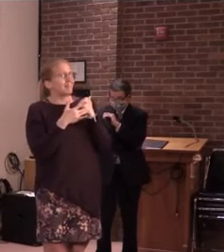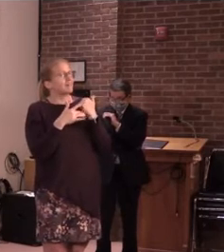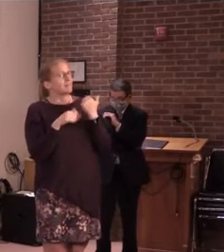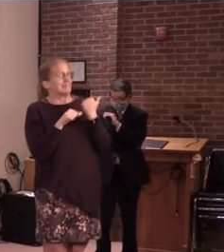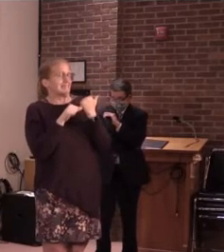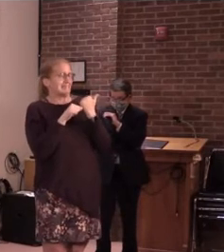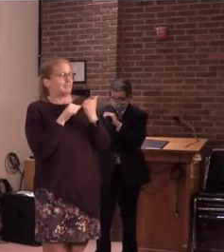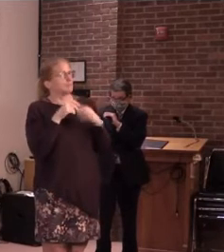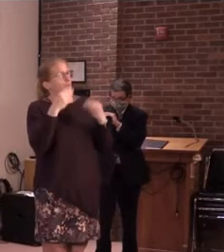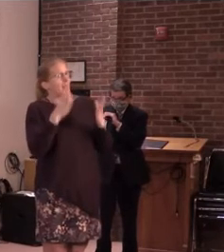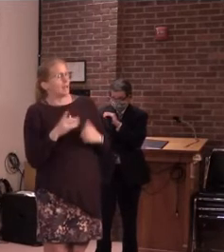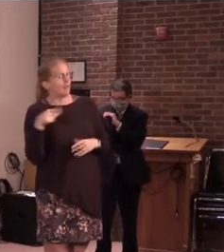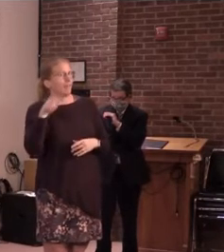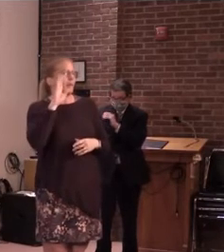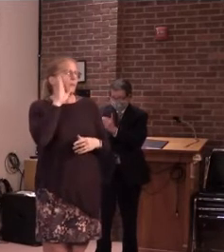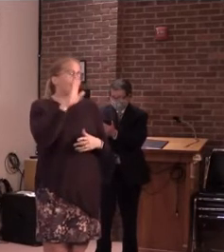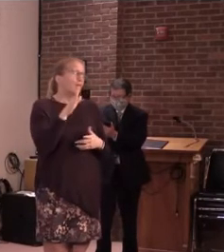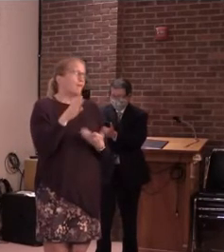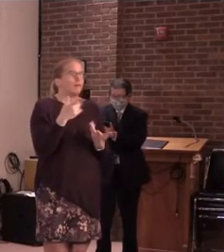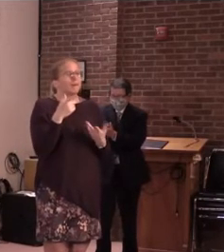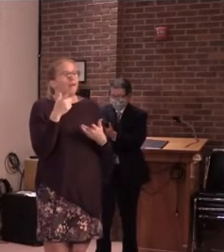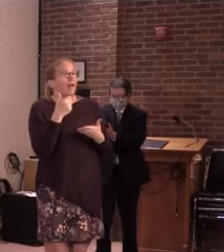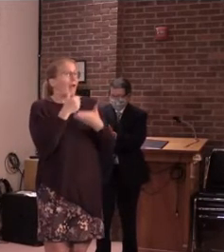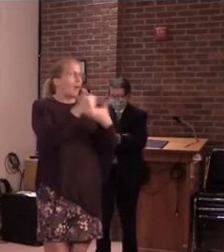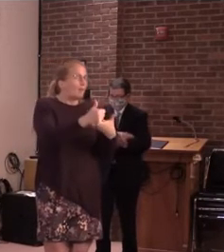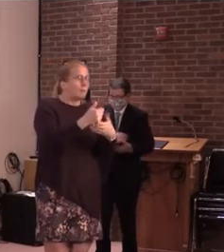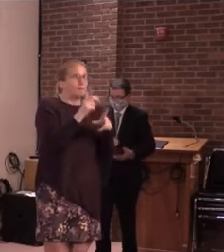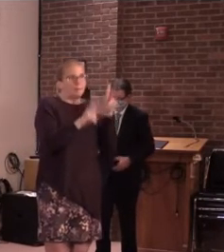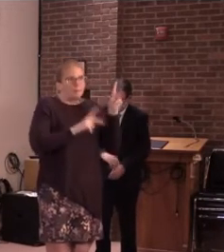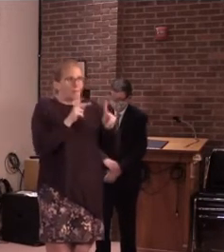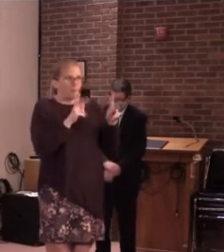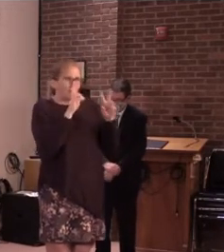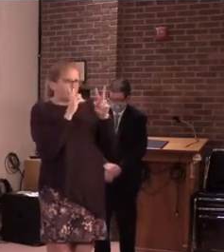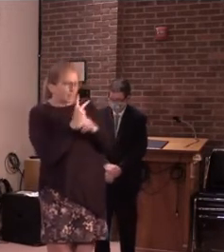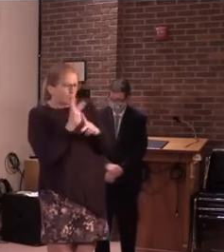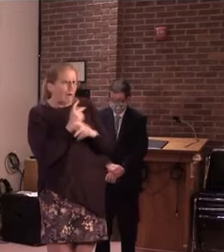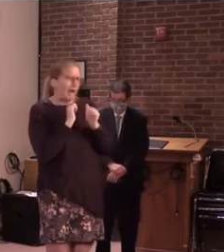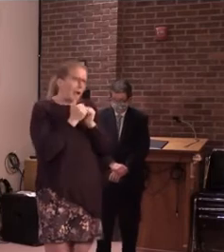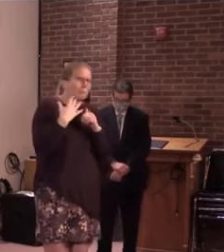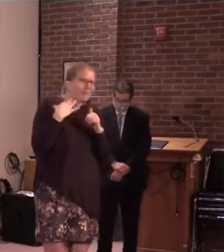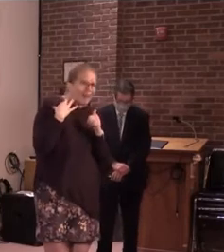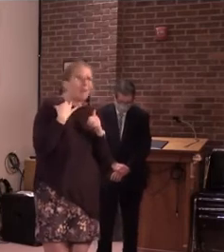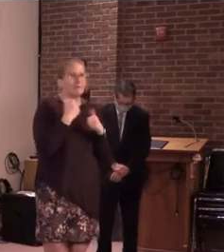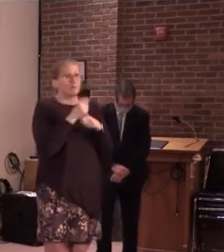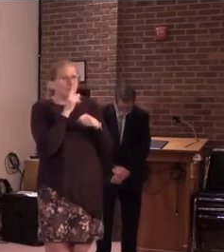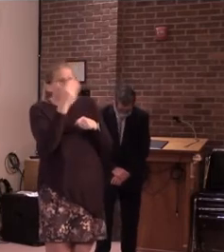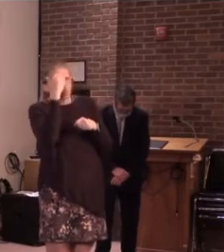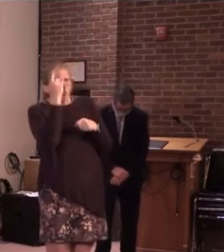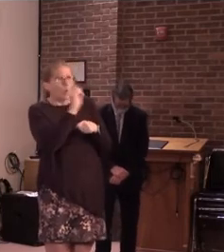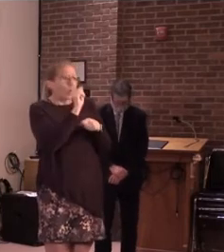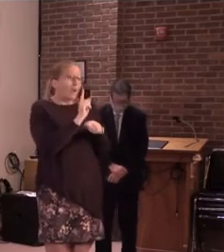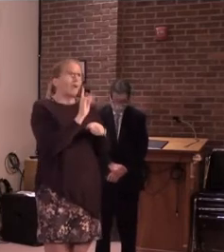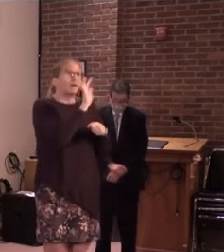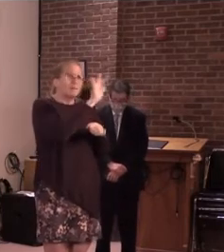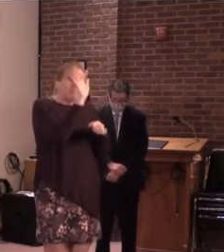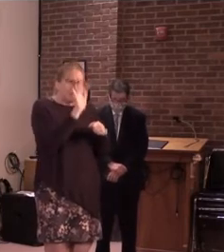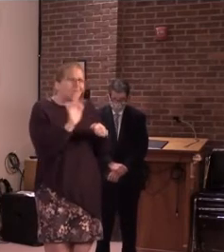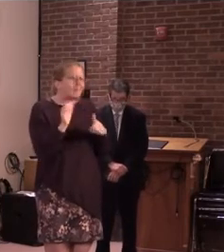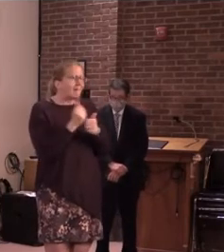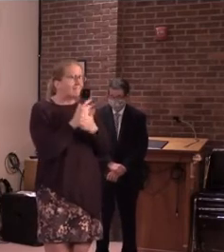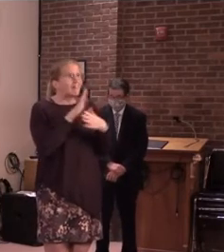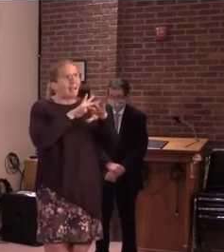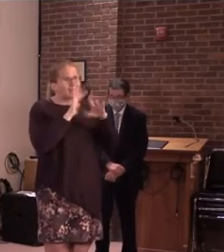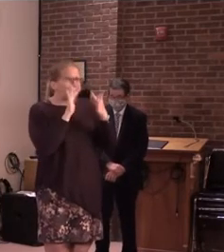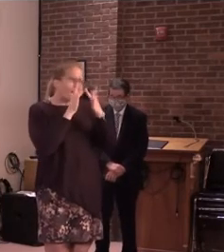to make available as a result, you know, if the legislature agrees with this proposal, we would be ready to get that level